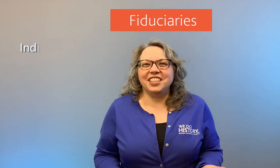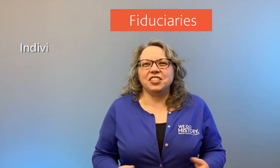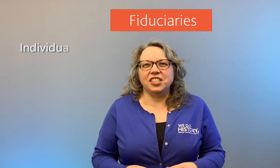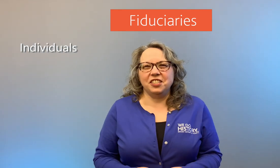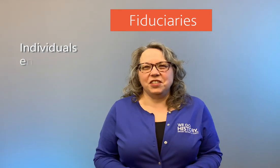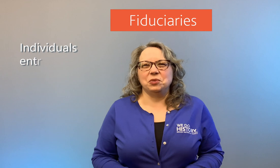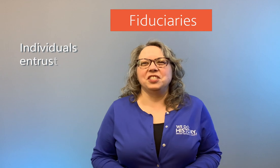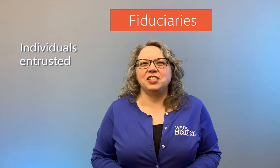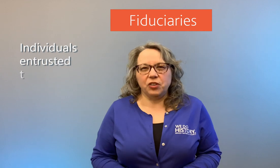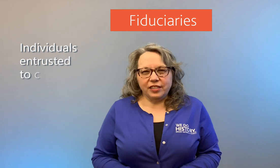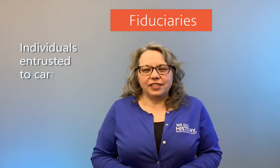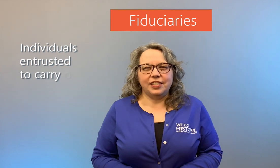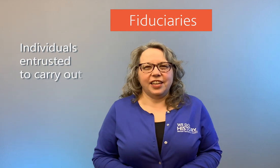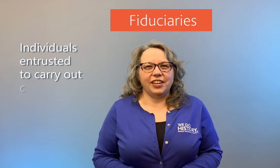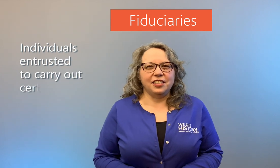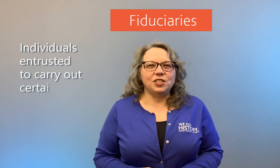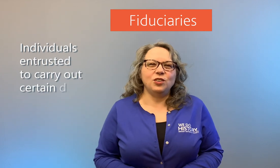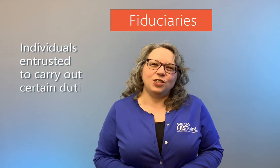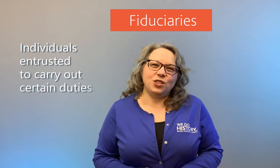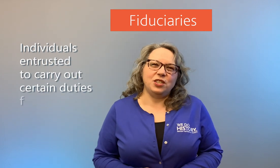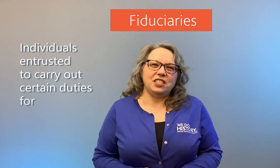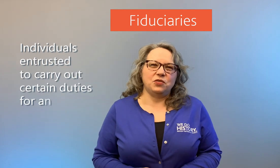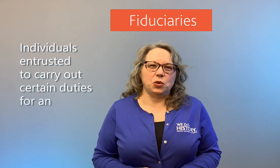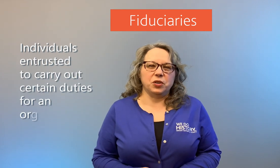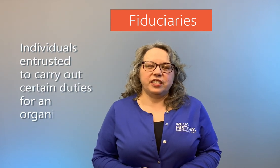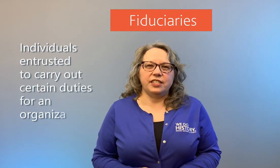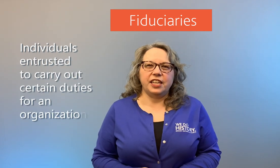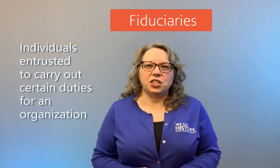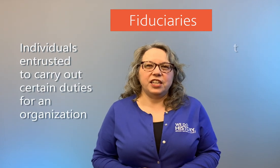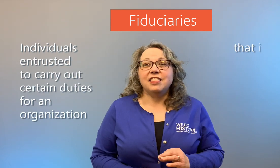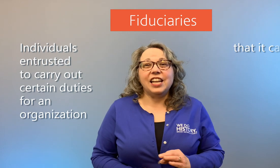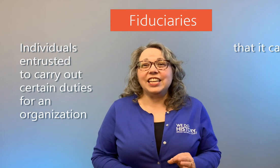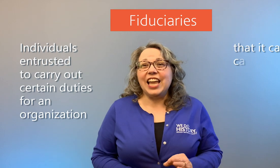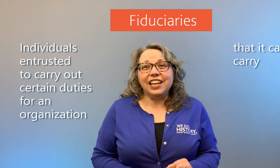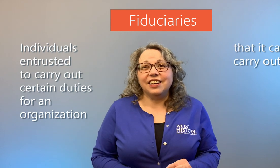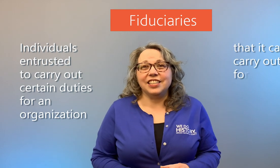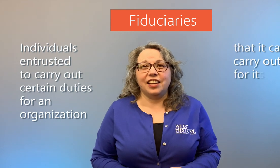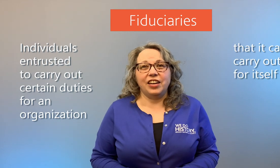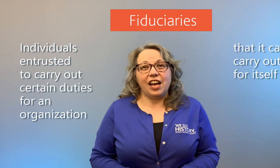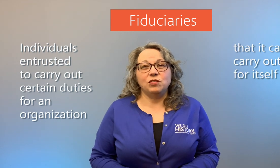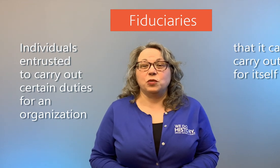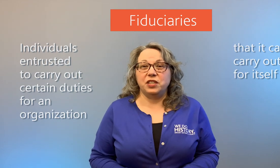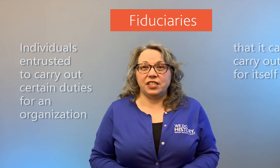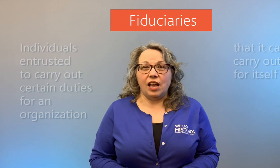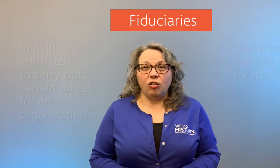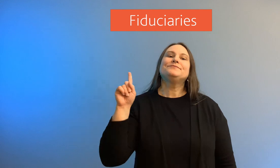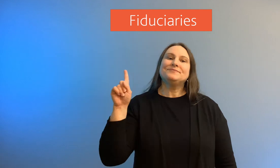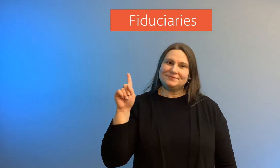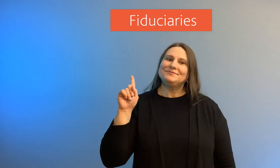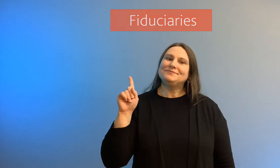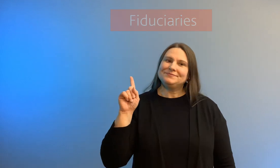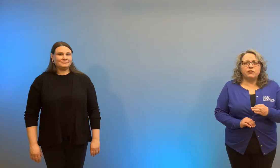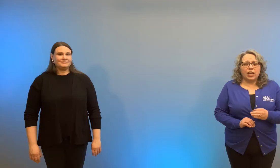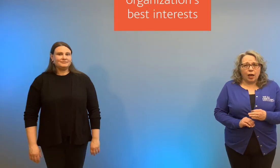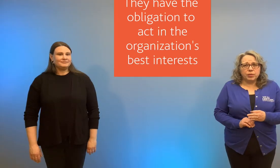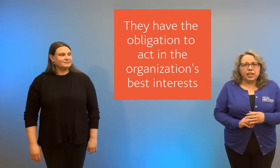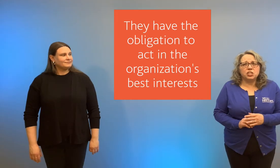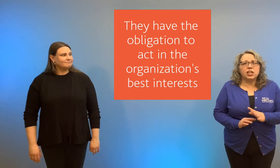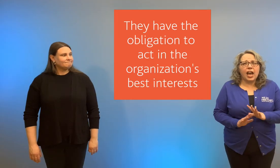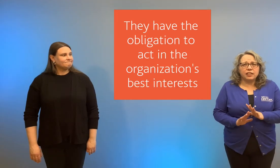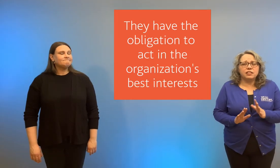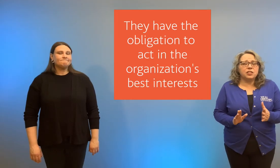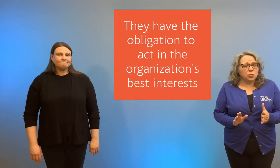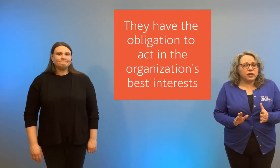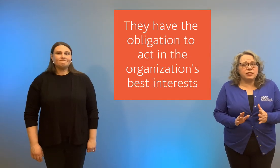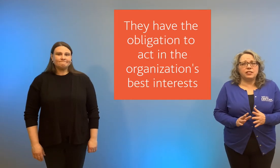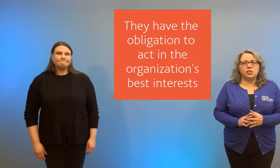Fiduciaries are individuals entrusted to carry out certain duties for an organization that it cannot carry out for itself. They have the obligation